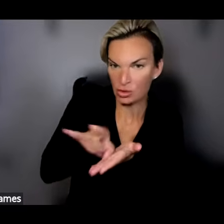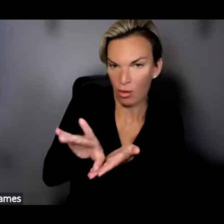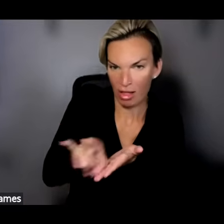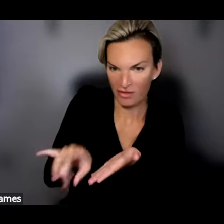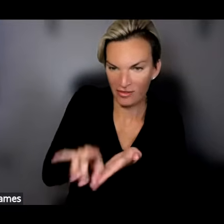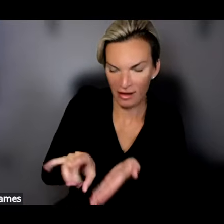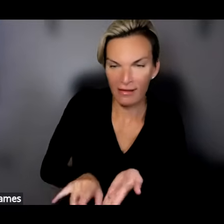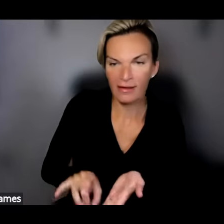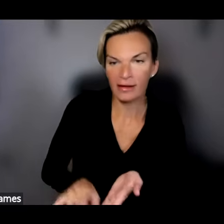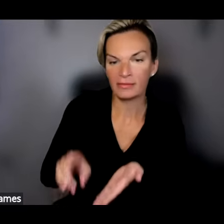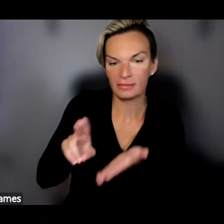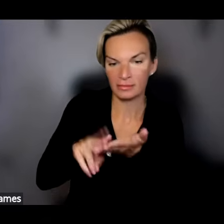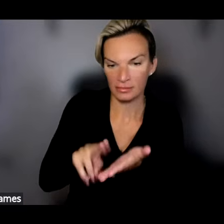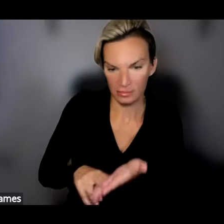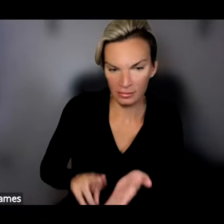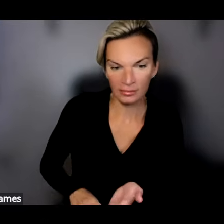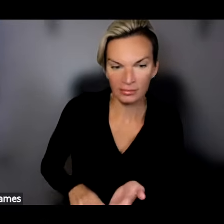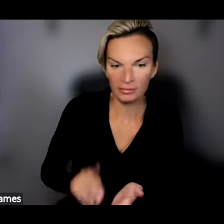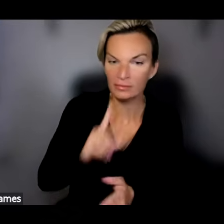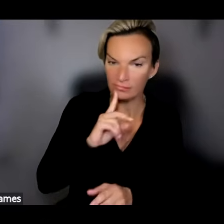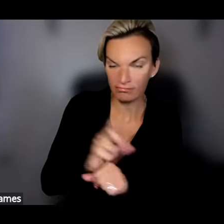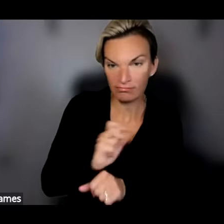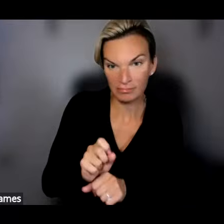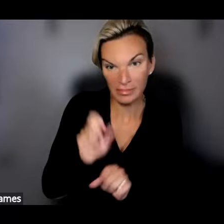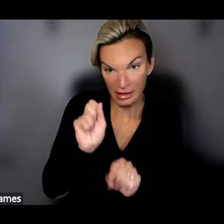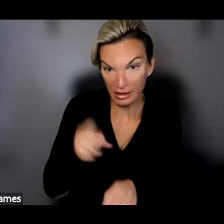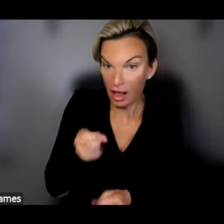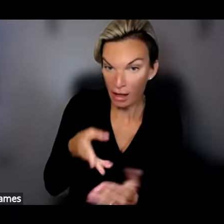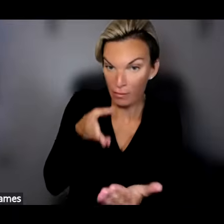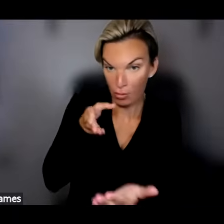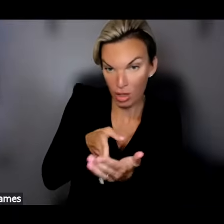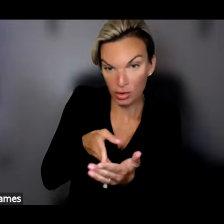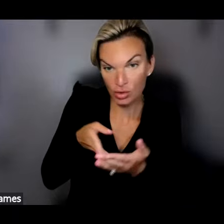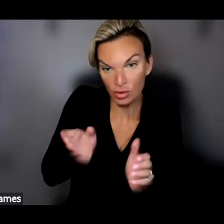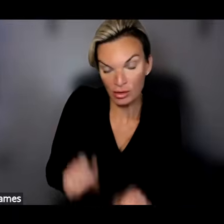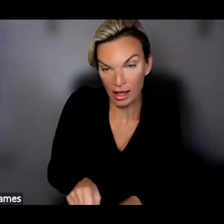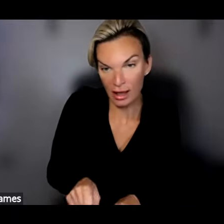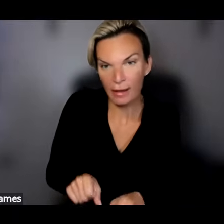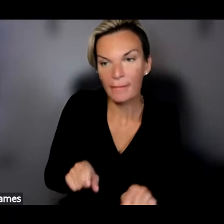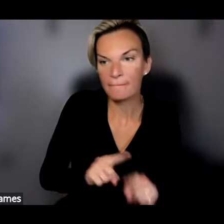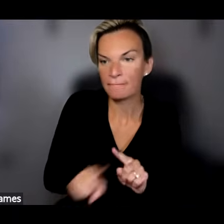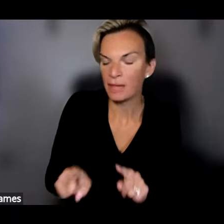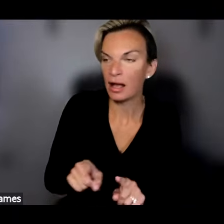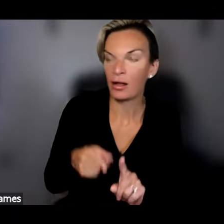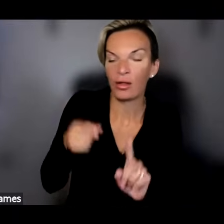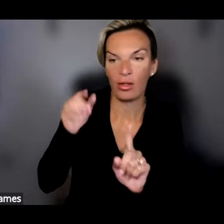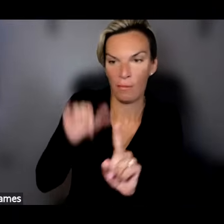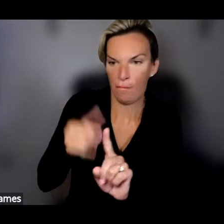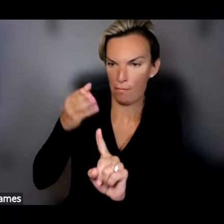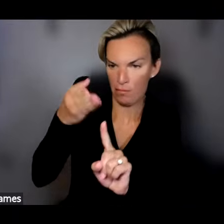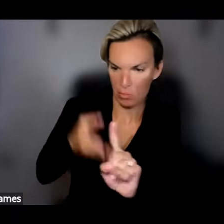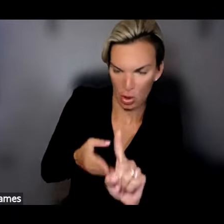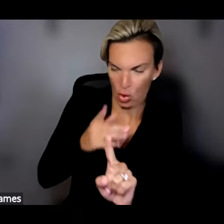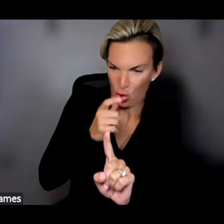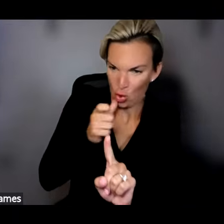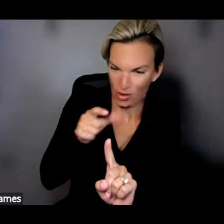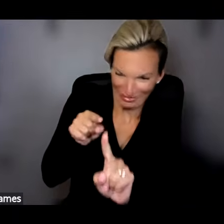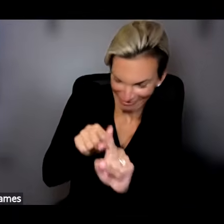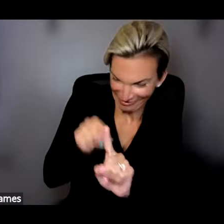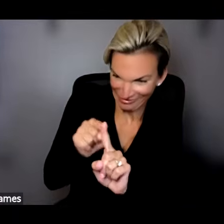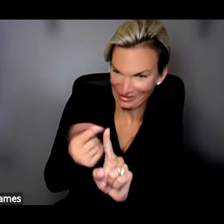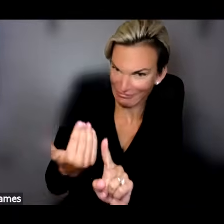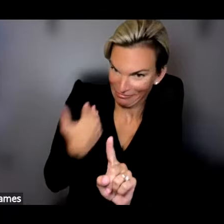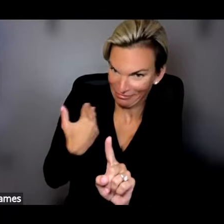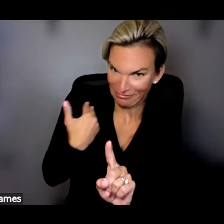for prosecution, but has not yet held those ultimately responsible for illegal conduct,